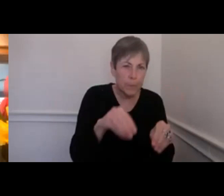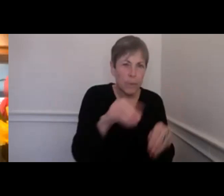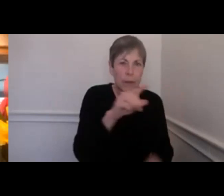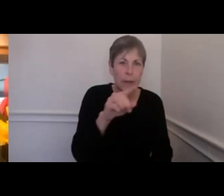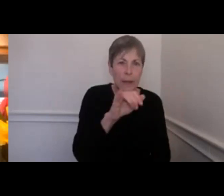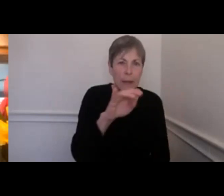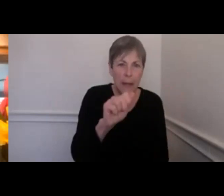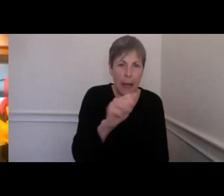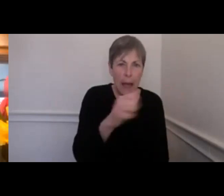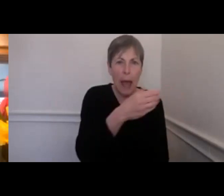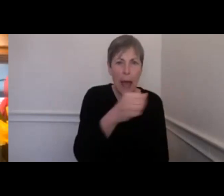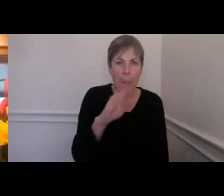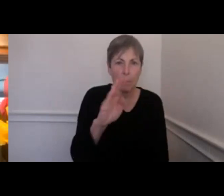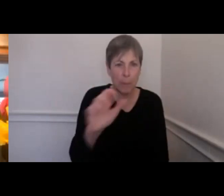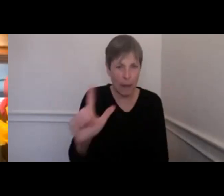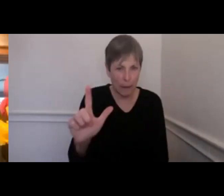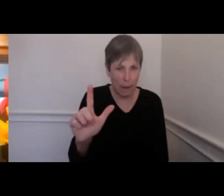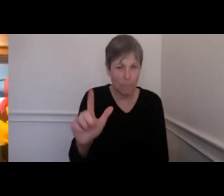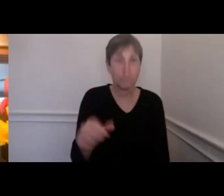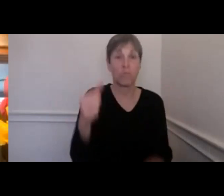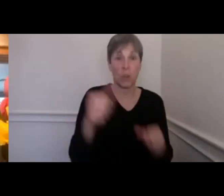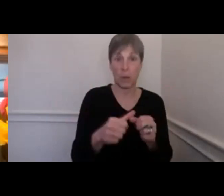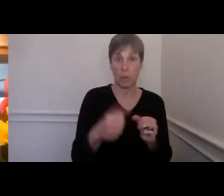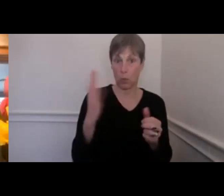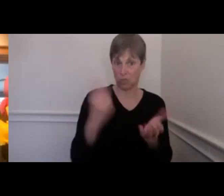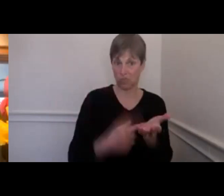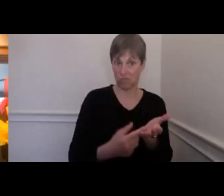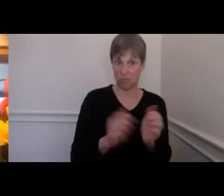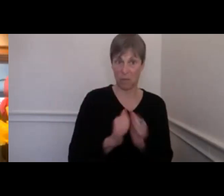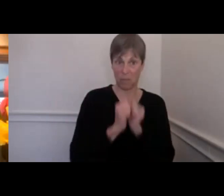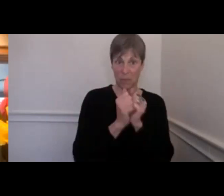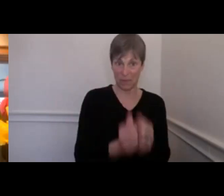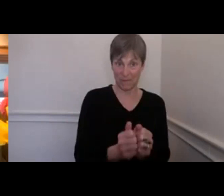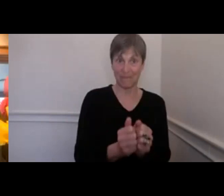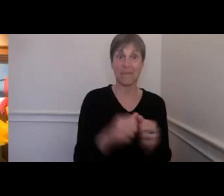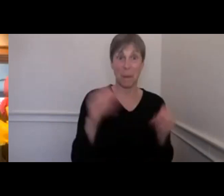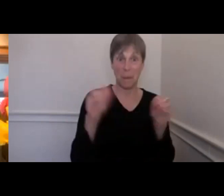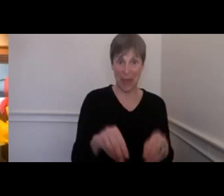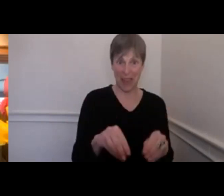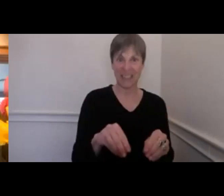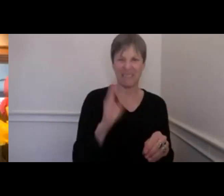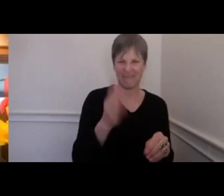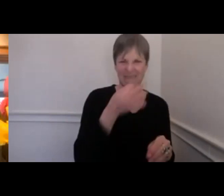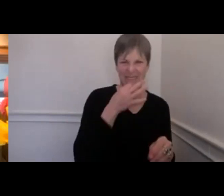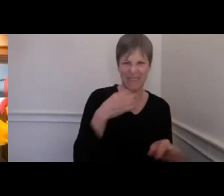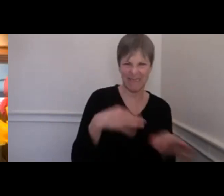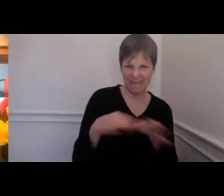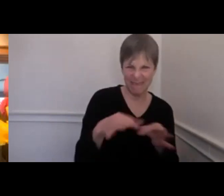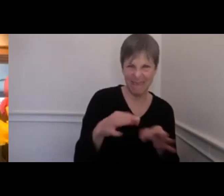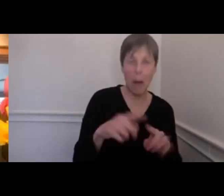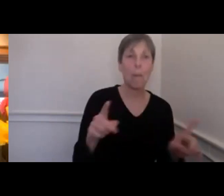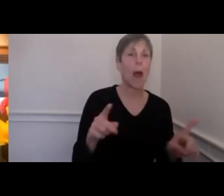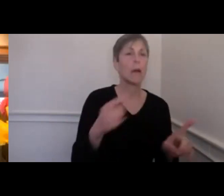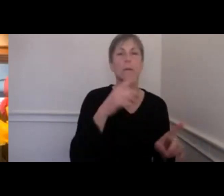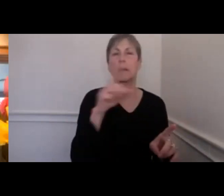thoughts, companion planting, which we'll talk more about soon. They're amazing companion plants, basil and zinnias. So plan on planting them everywhere, especially